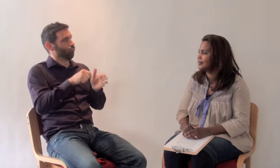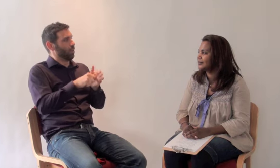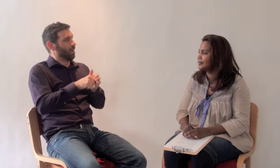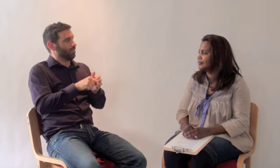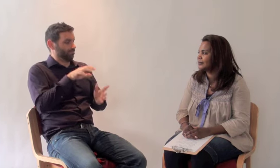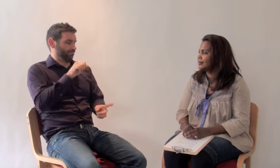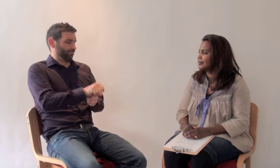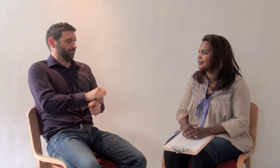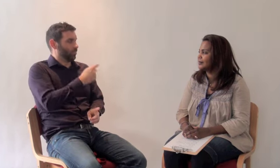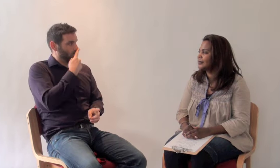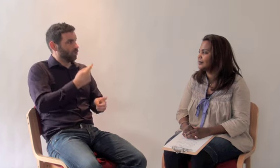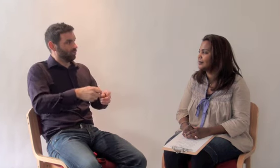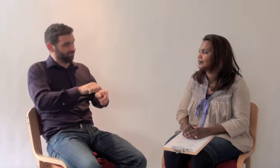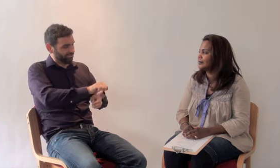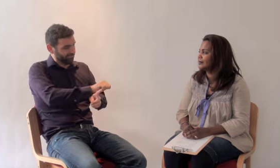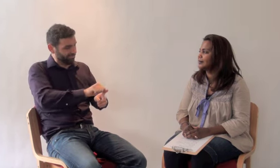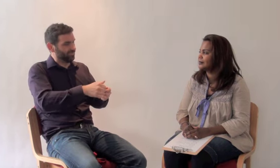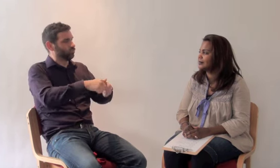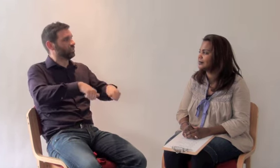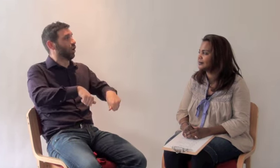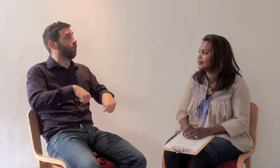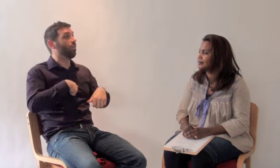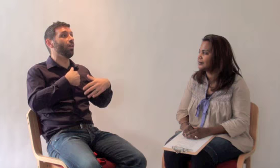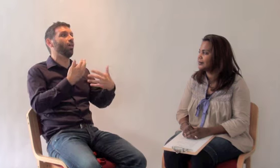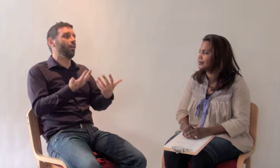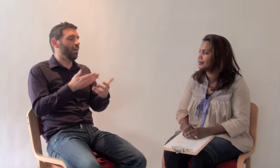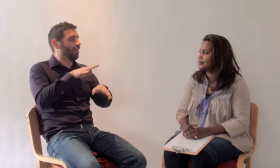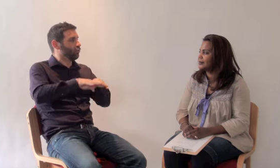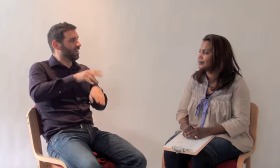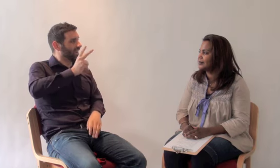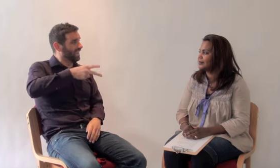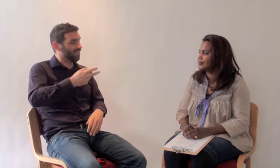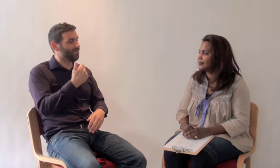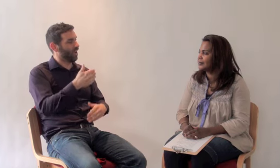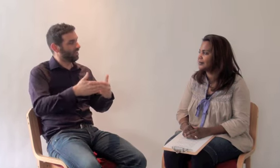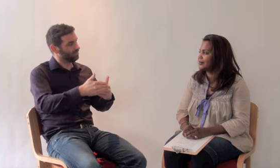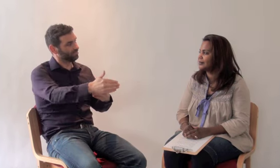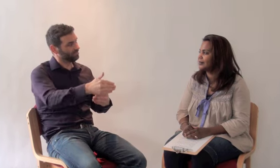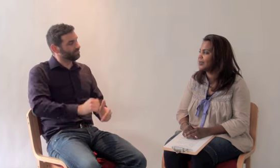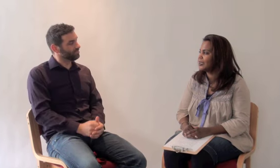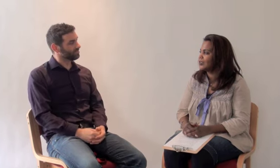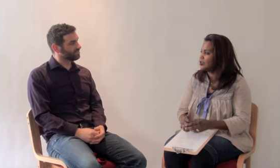leg. But luckily, once we realised what the problem was, my physio was able to alleviate it and I could get back to the